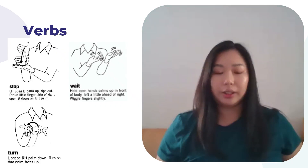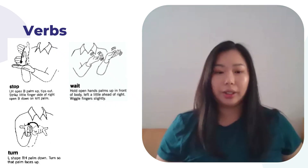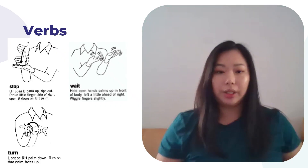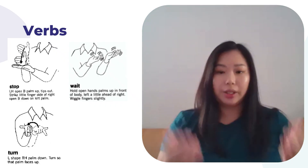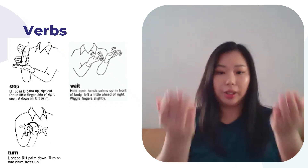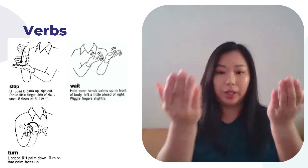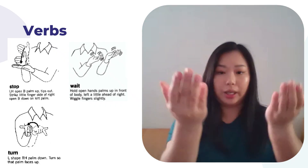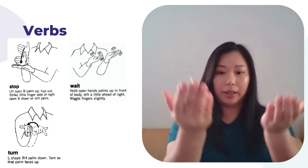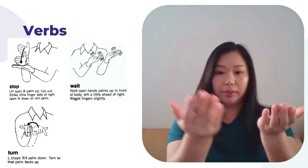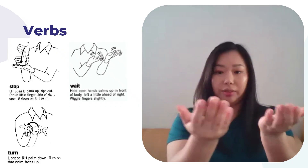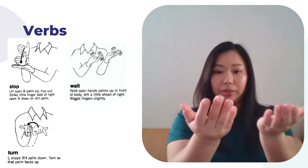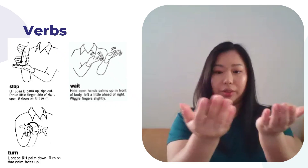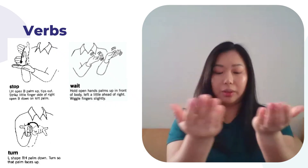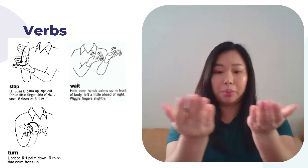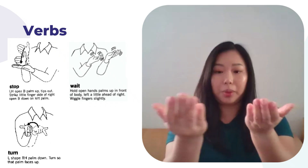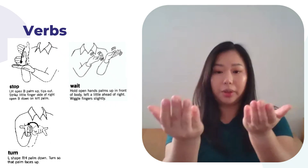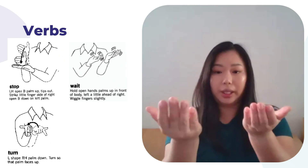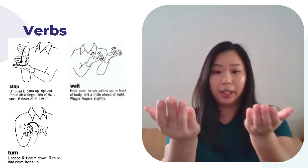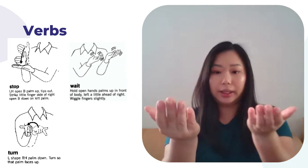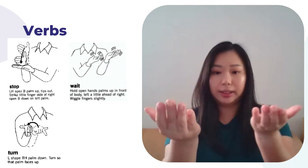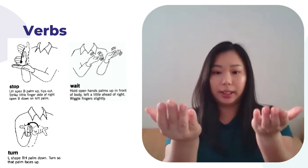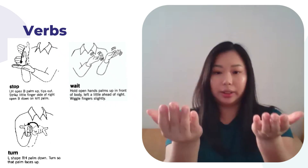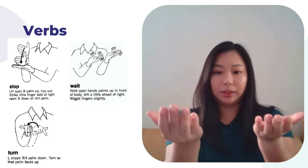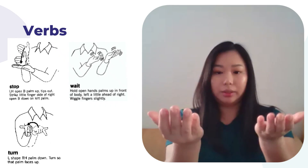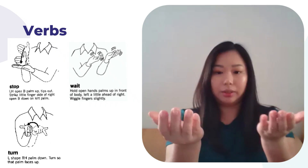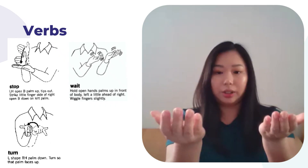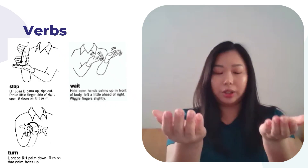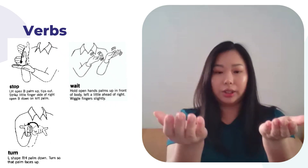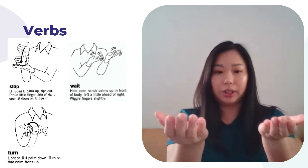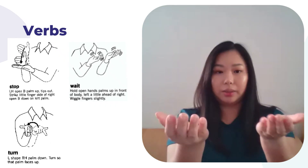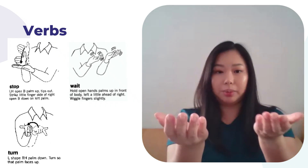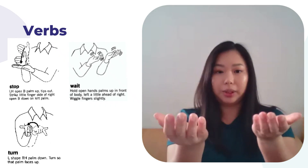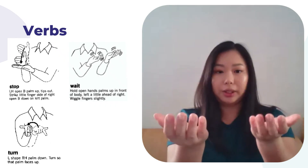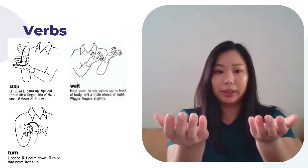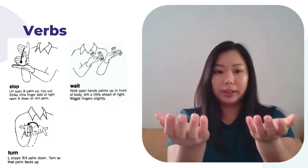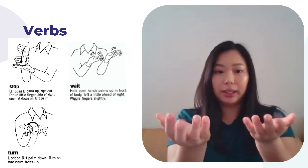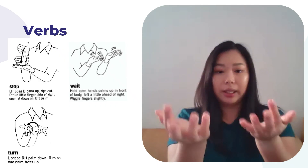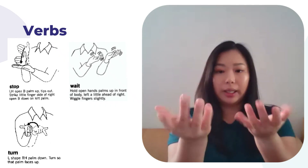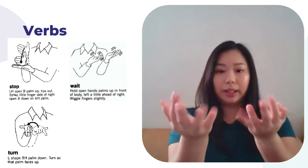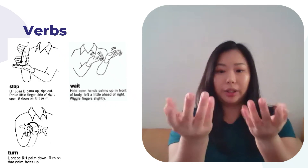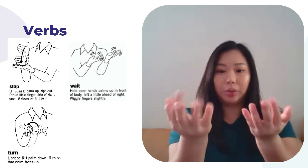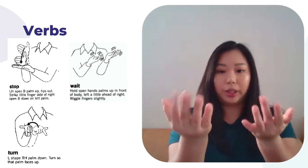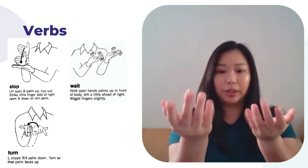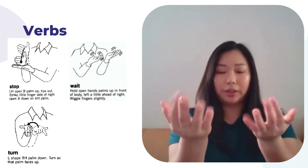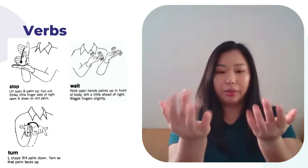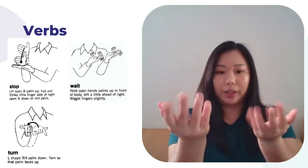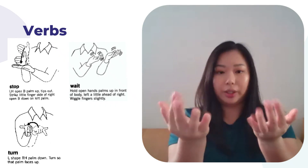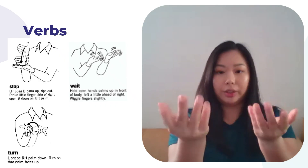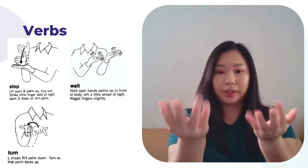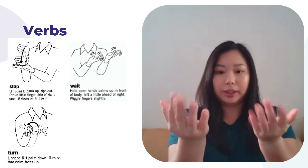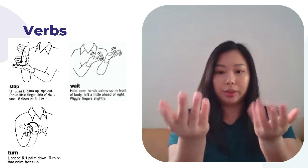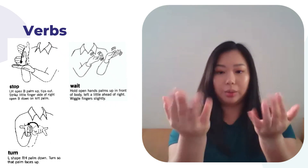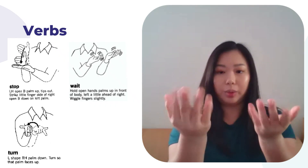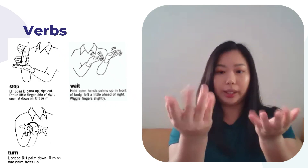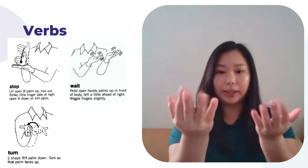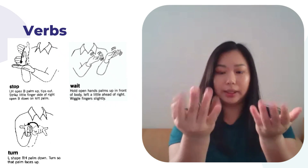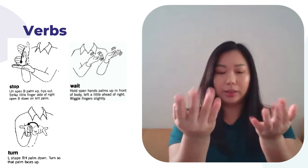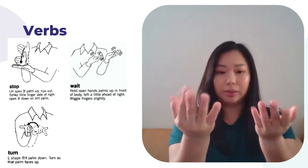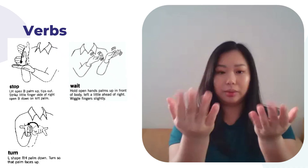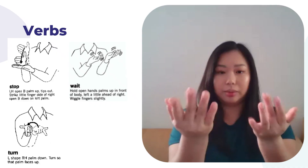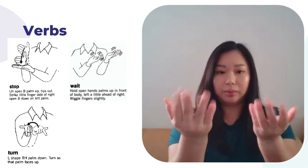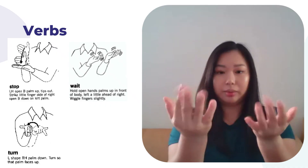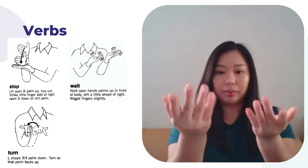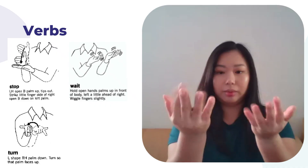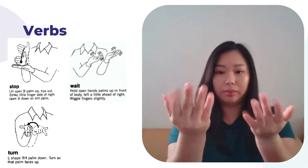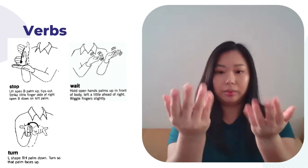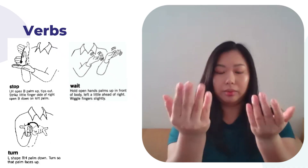Wait. You have both hands out, turned upwards, and then you wiggle your fingers. Wait.